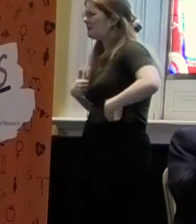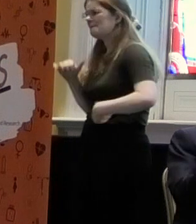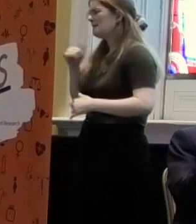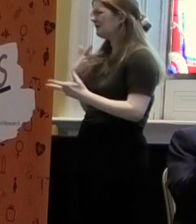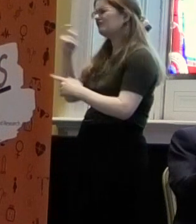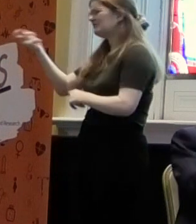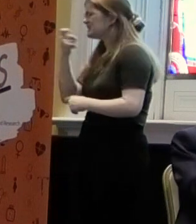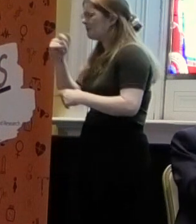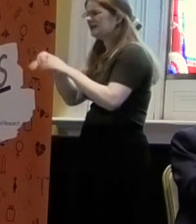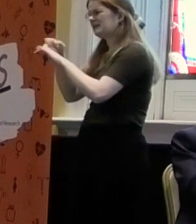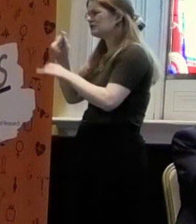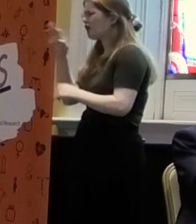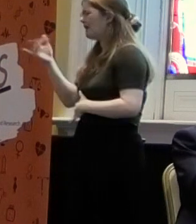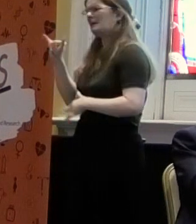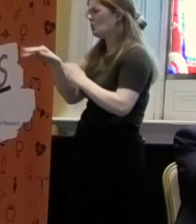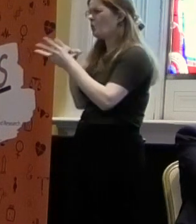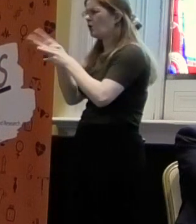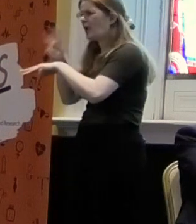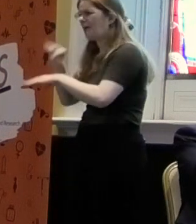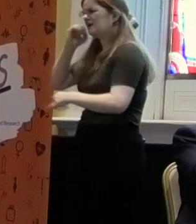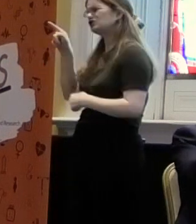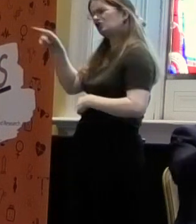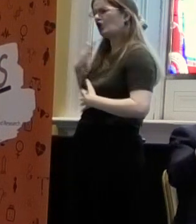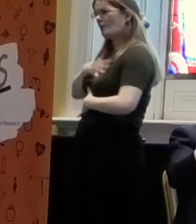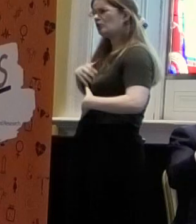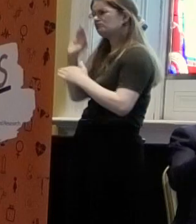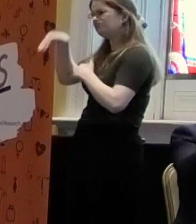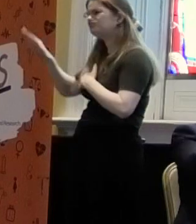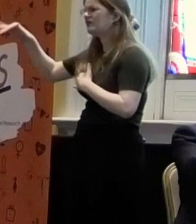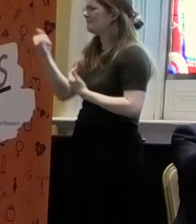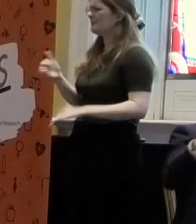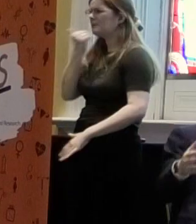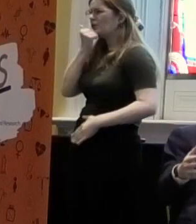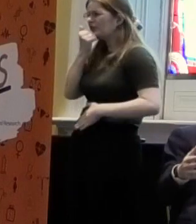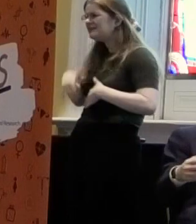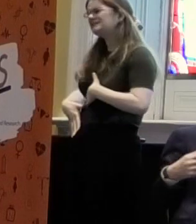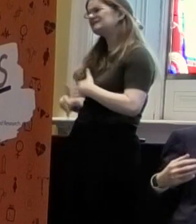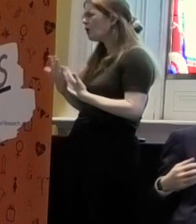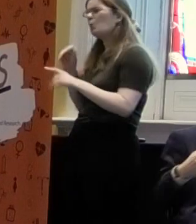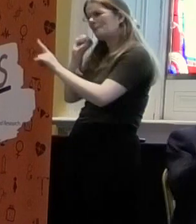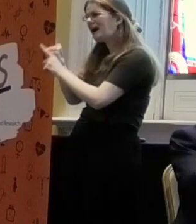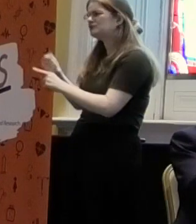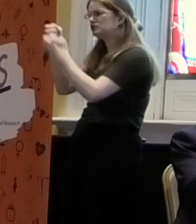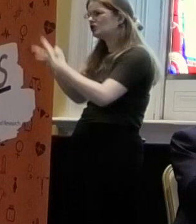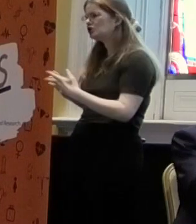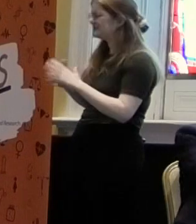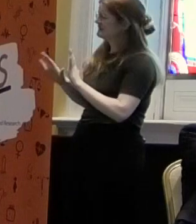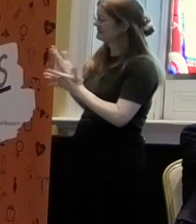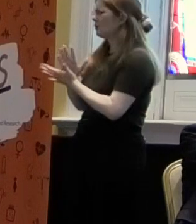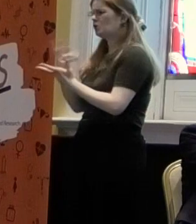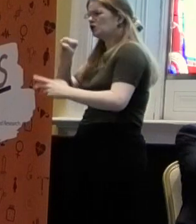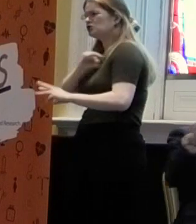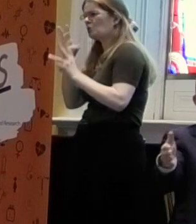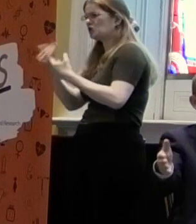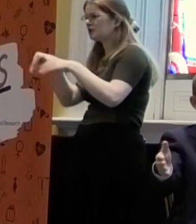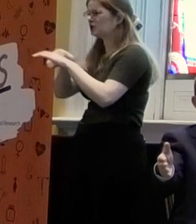too hard if I don't have data on when in someone's menstrual cycle the blood sample was drawn, because maybe there's an estrogen effect at that time of